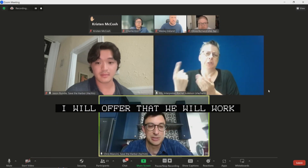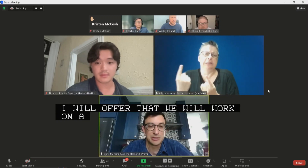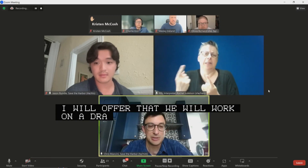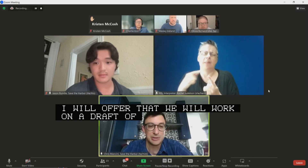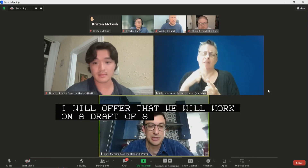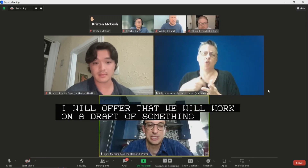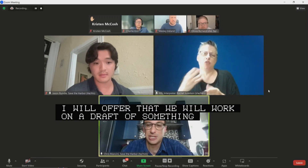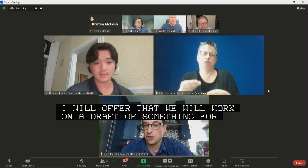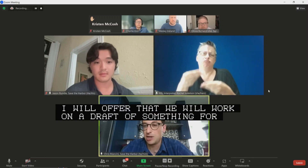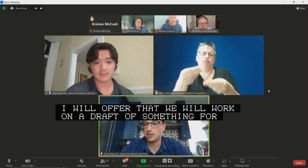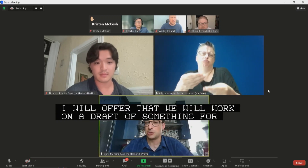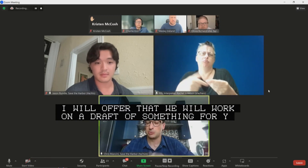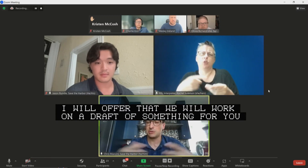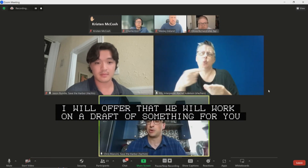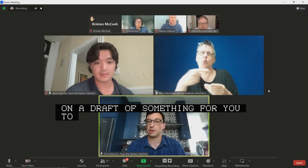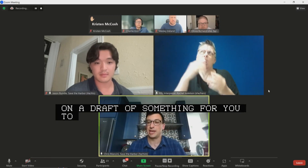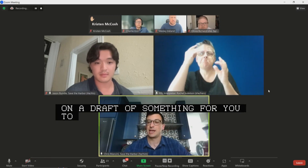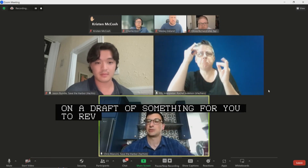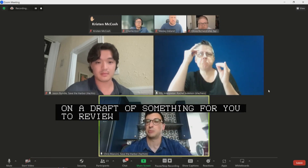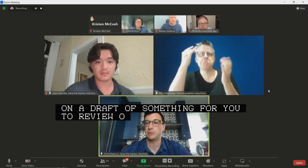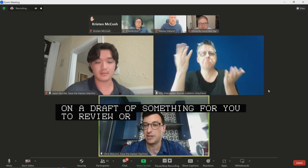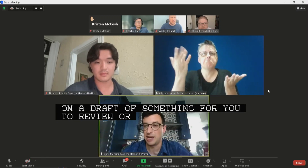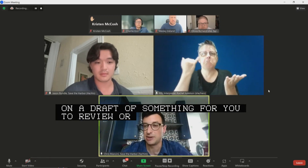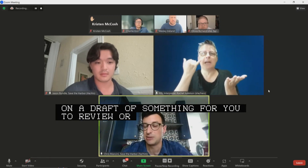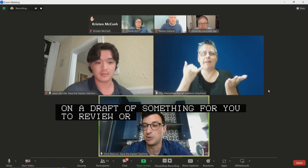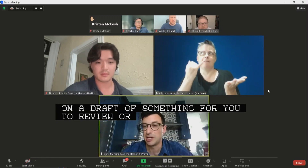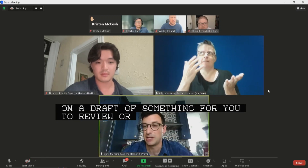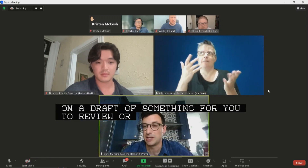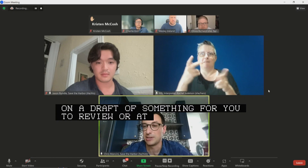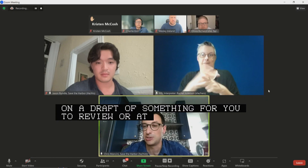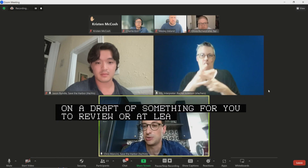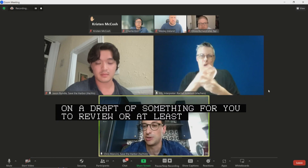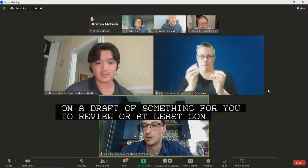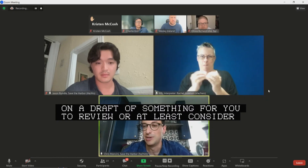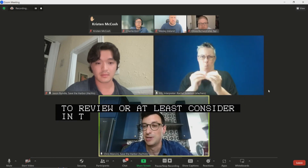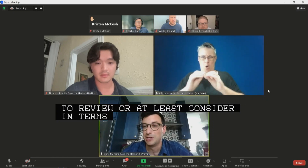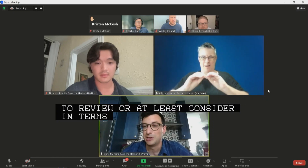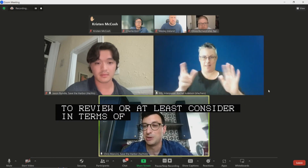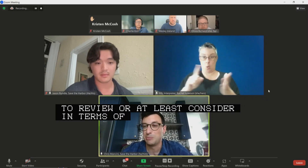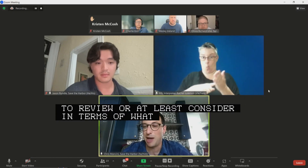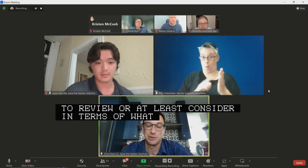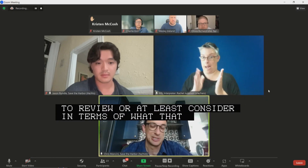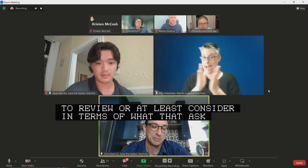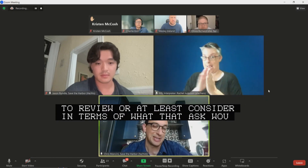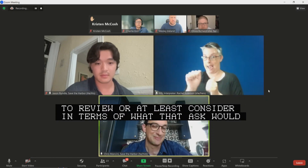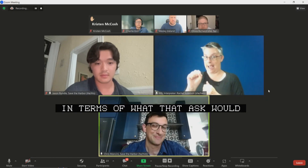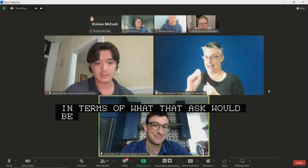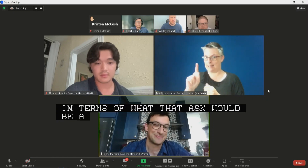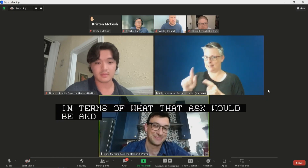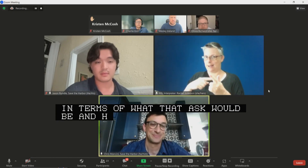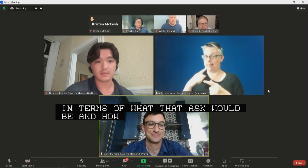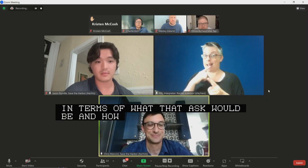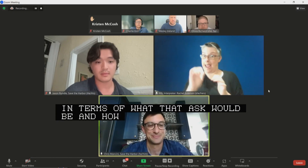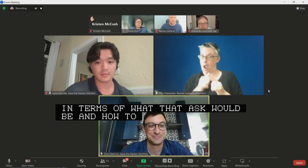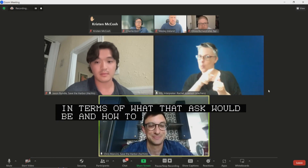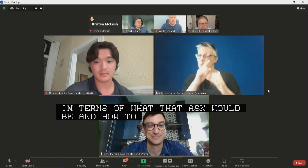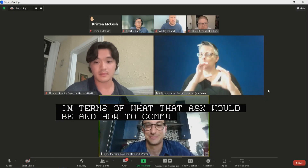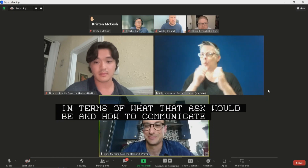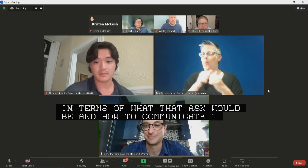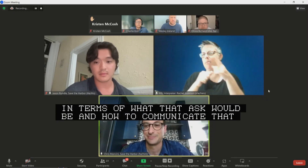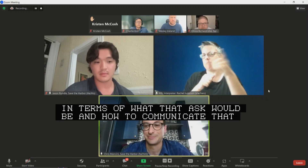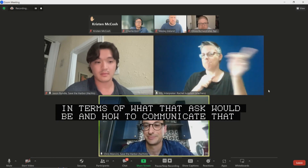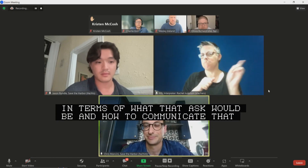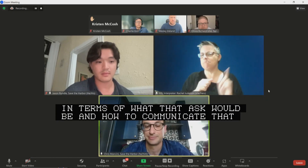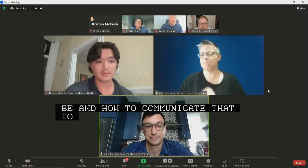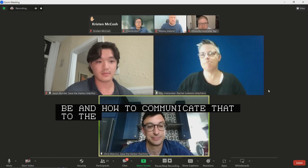at least consider in terms of what that ask would be and how to communicate that to the powers that be.